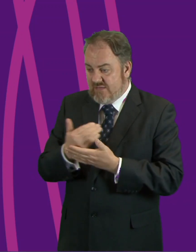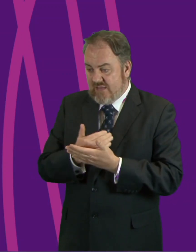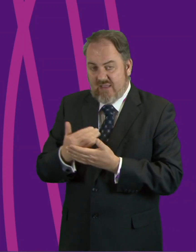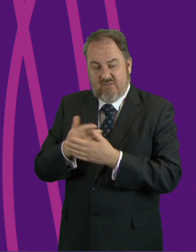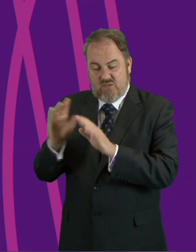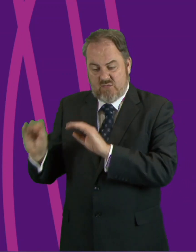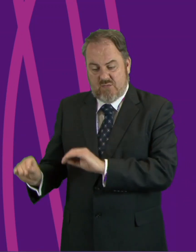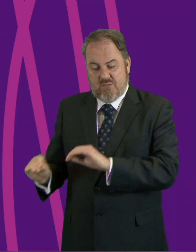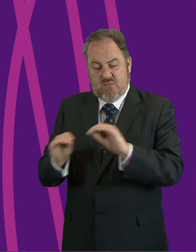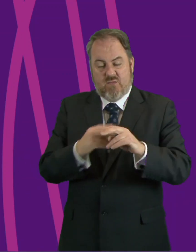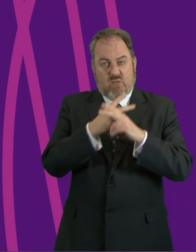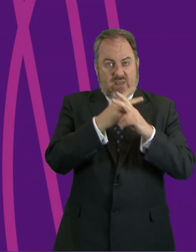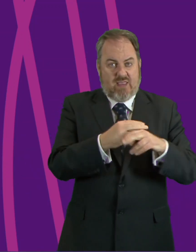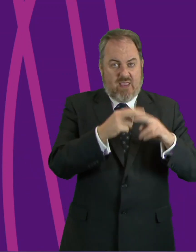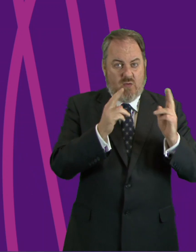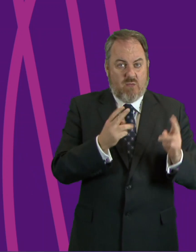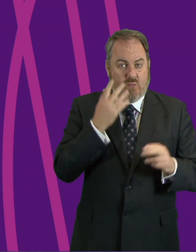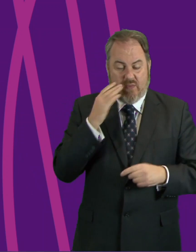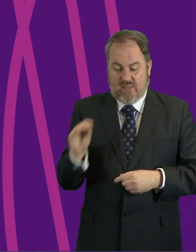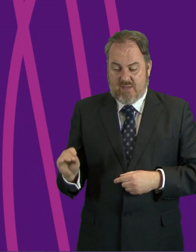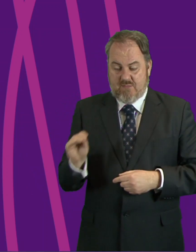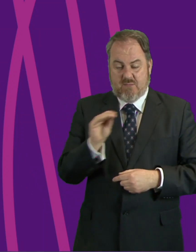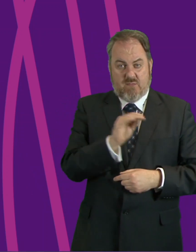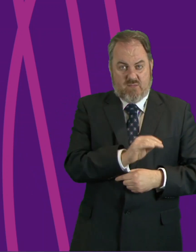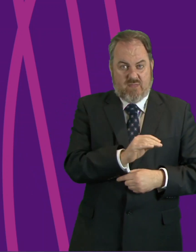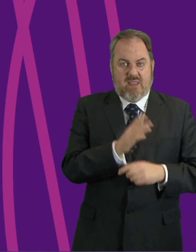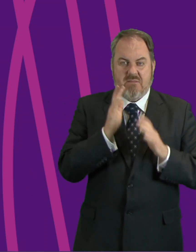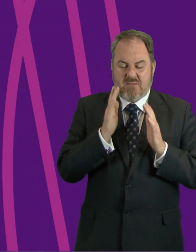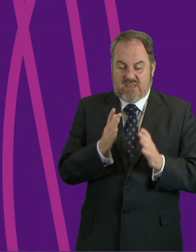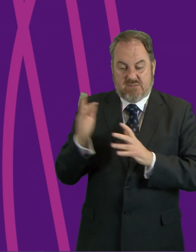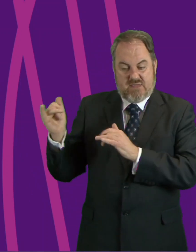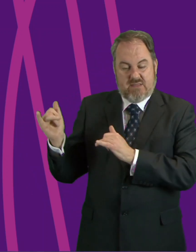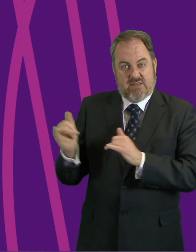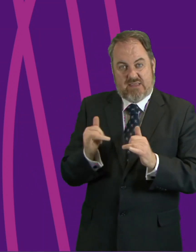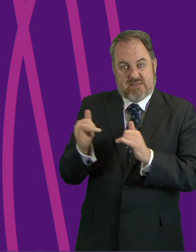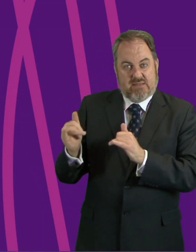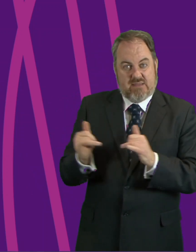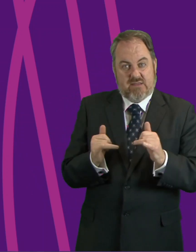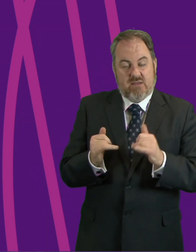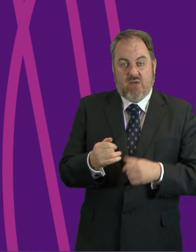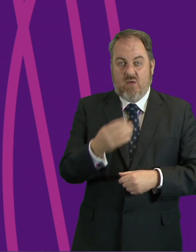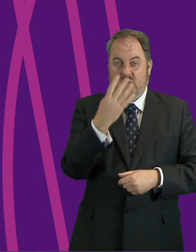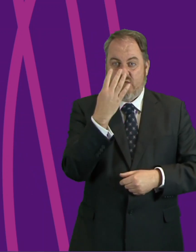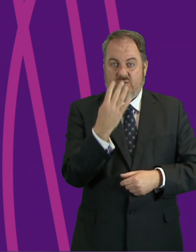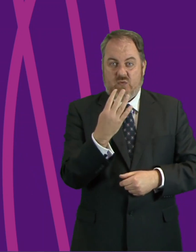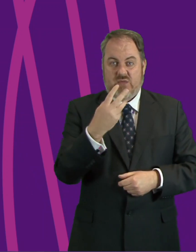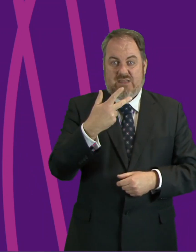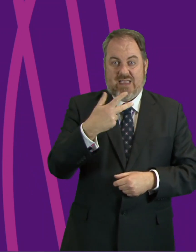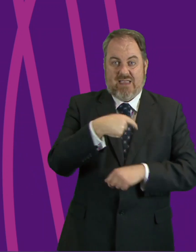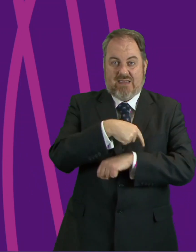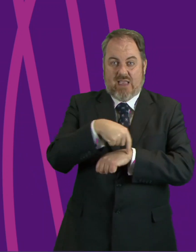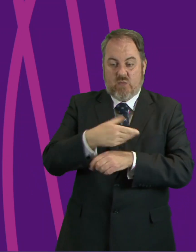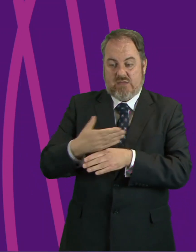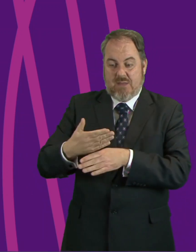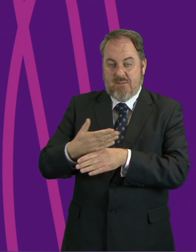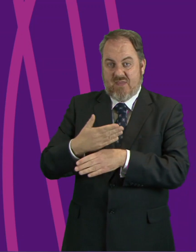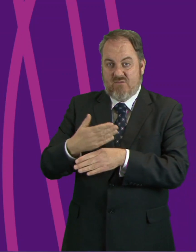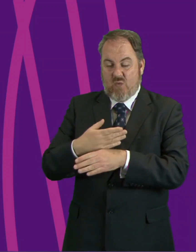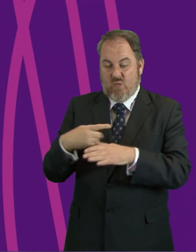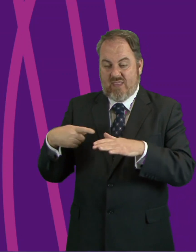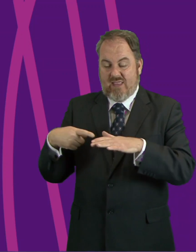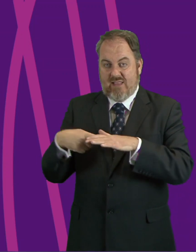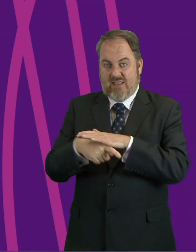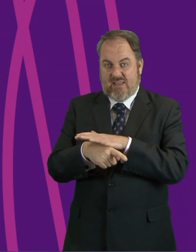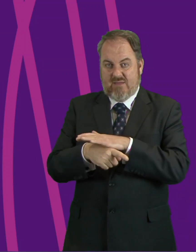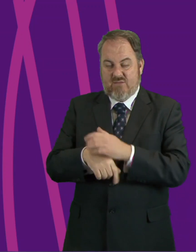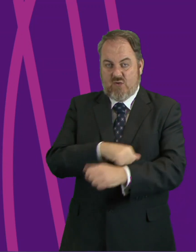home, they have to be tested, and they should be tested 48 hours before they are due for discharge. And where the